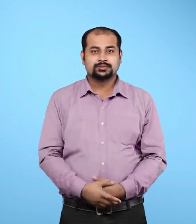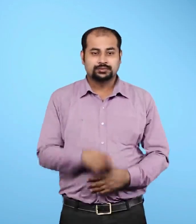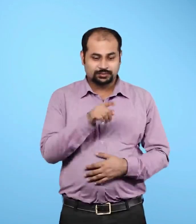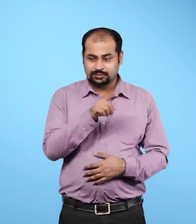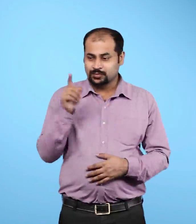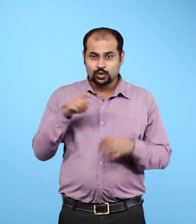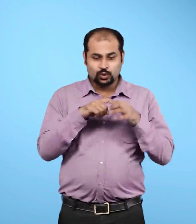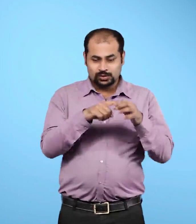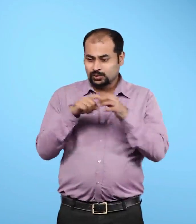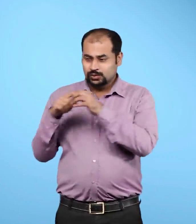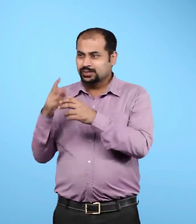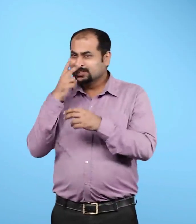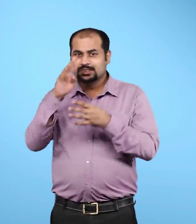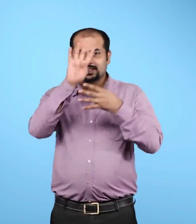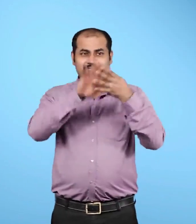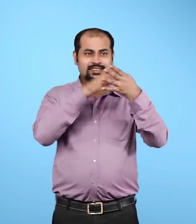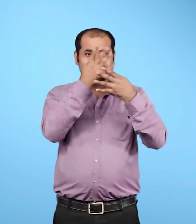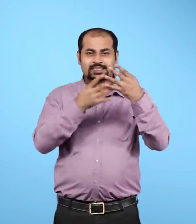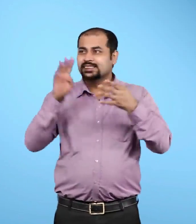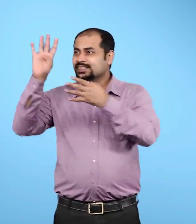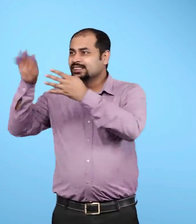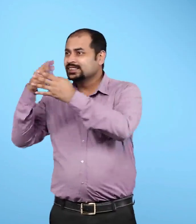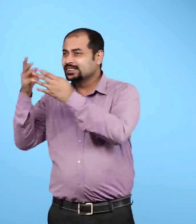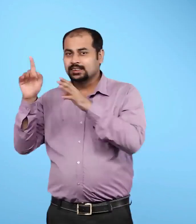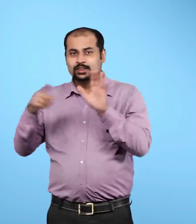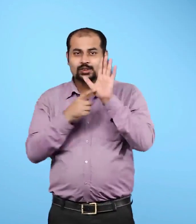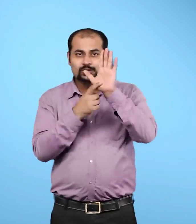The above questions are shown in table form,